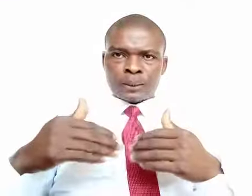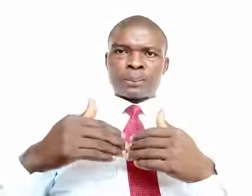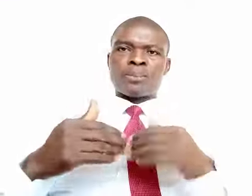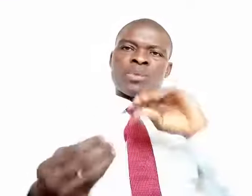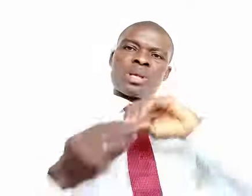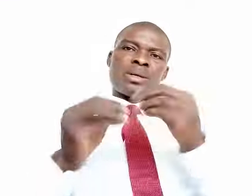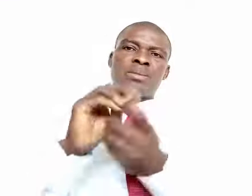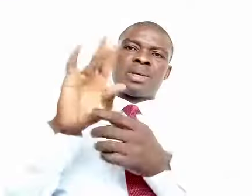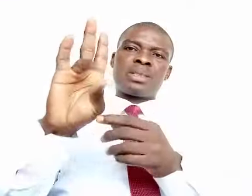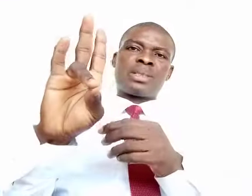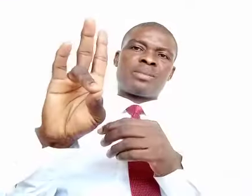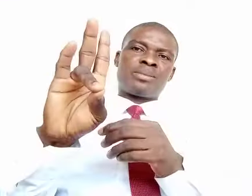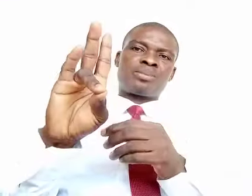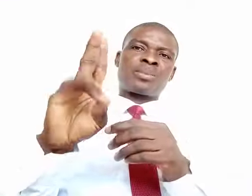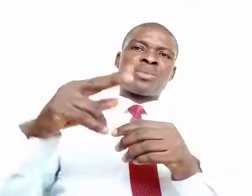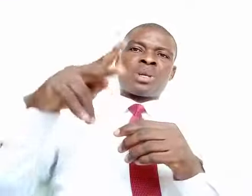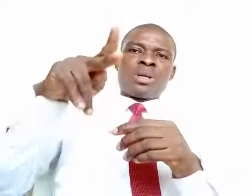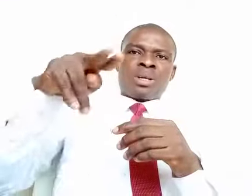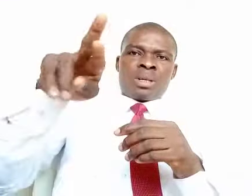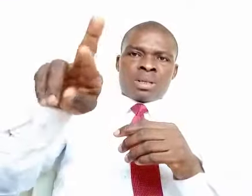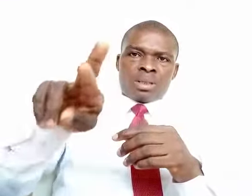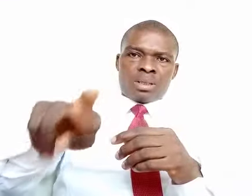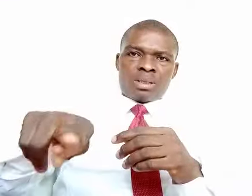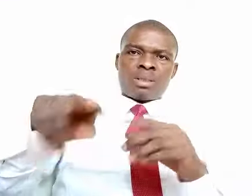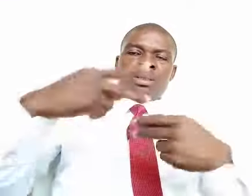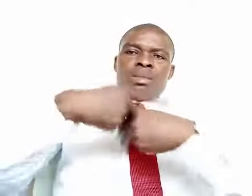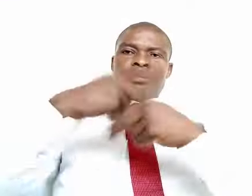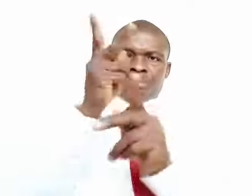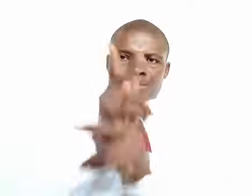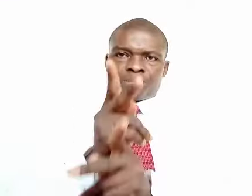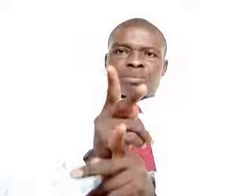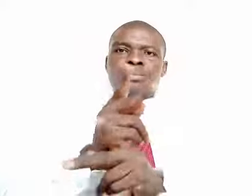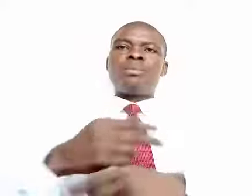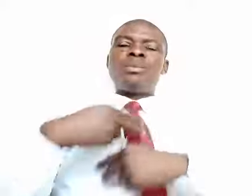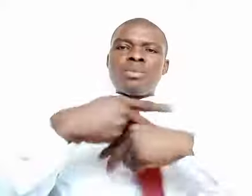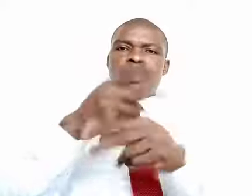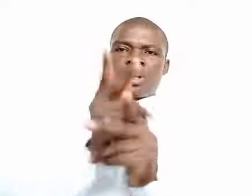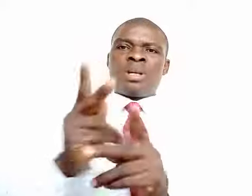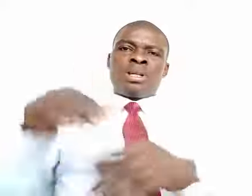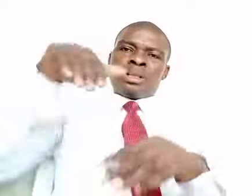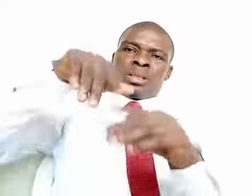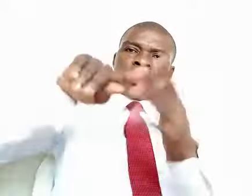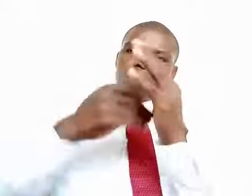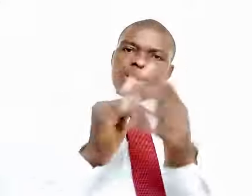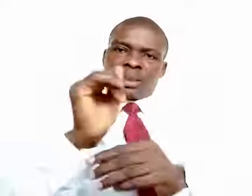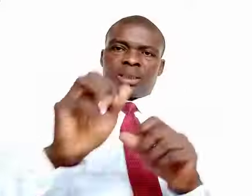7. Reproduction. This is the ability to reproduce young ones of their